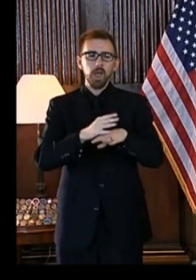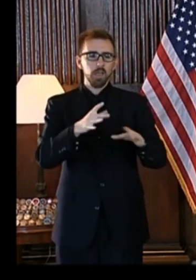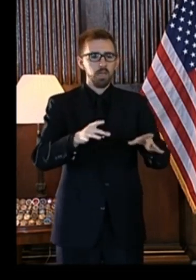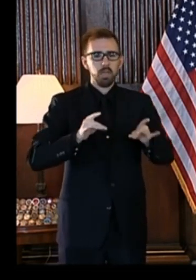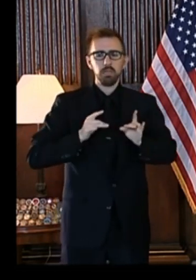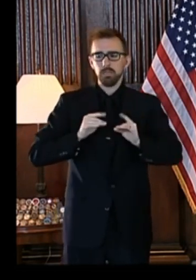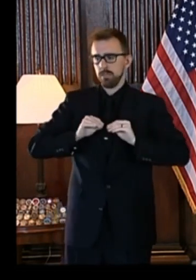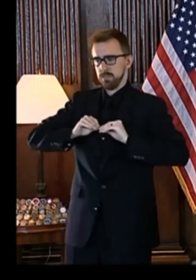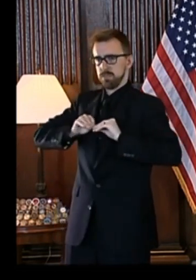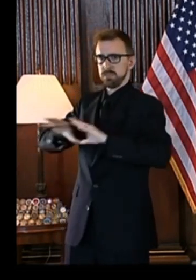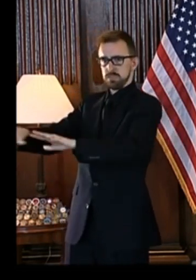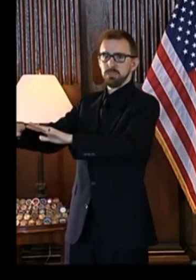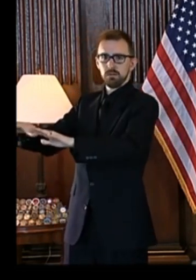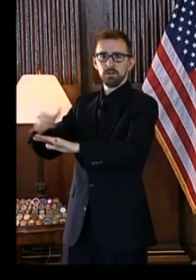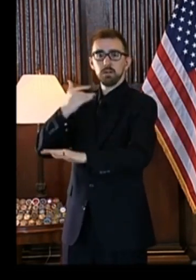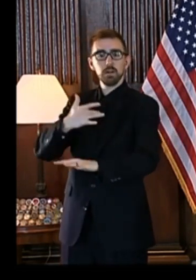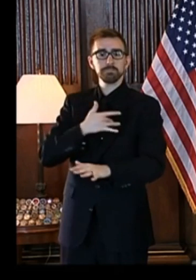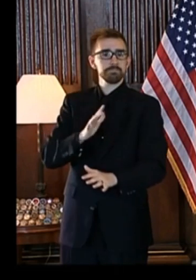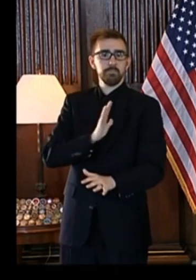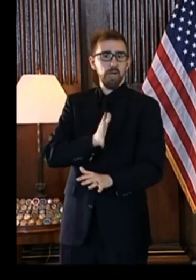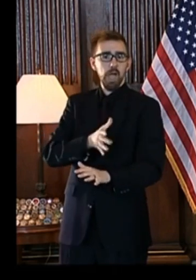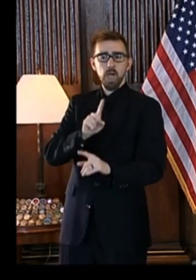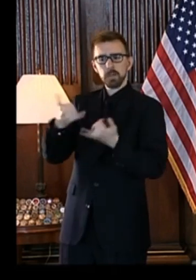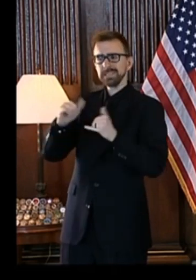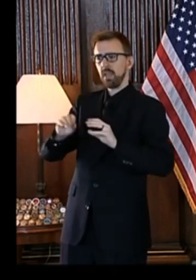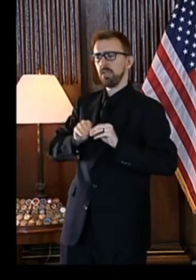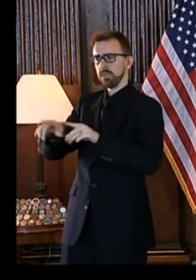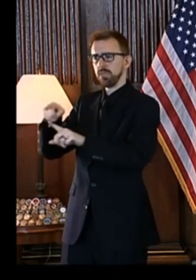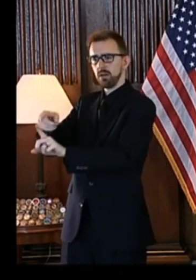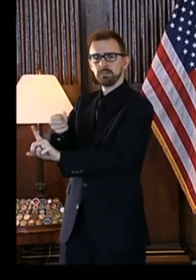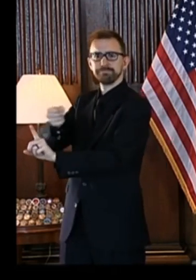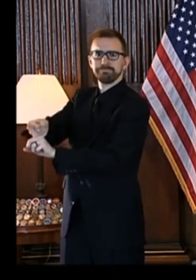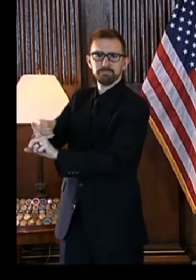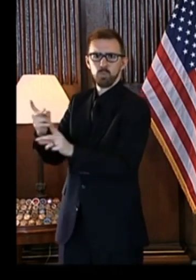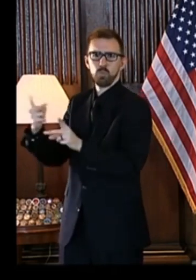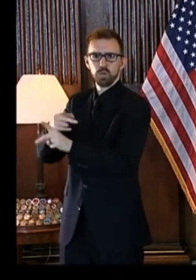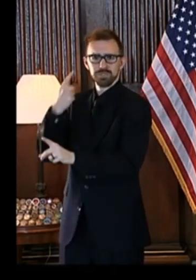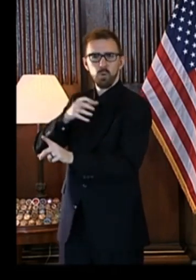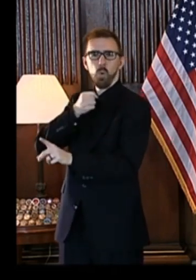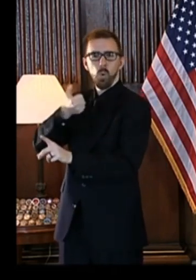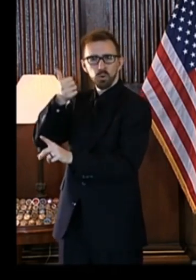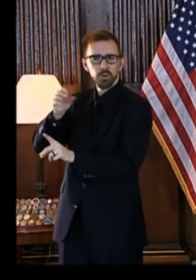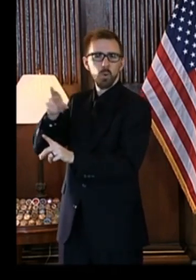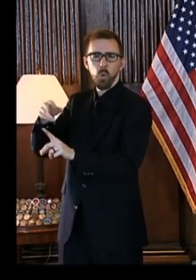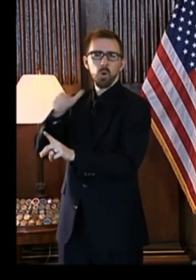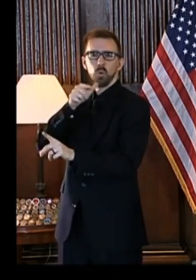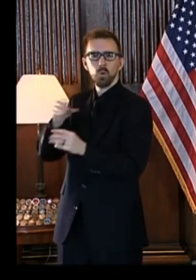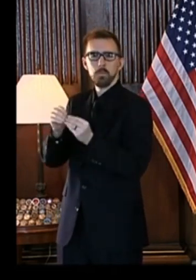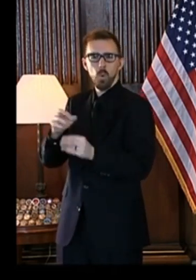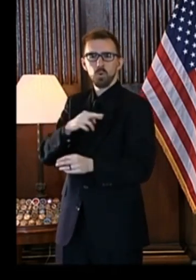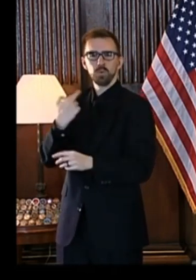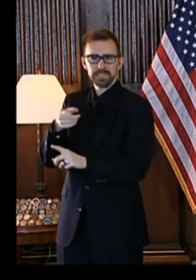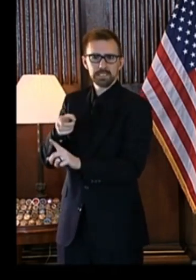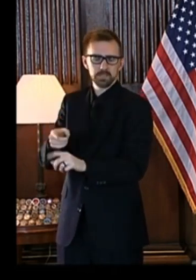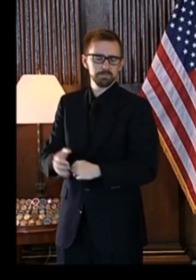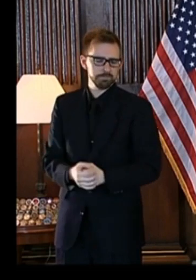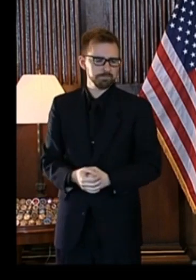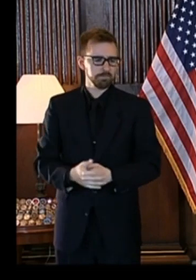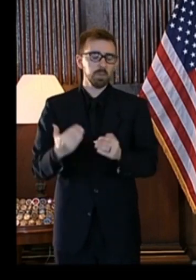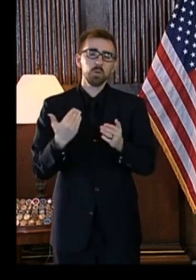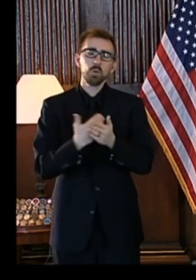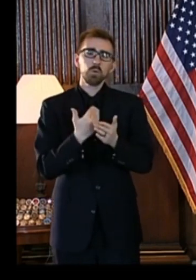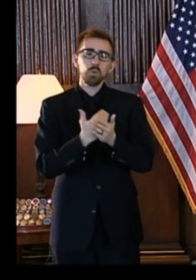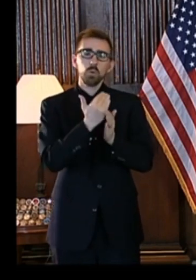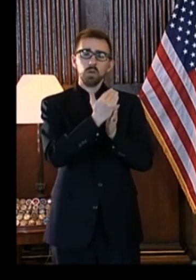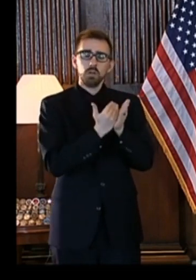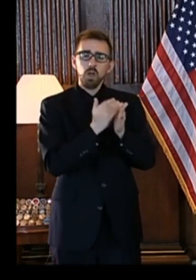nursing homes. We'll, just address that real quickly, is that I just got off the phone with a clinician. Our new guidelines